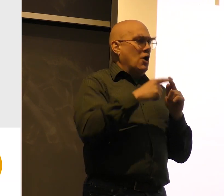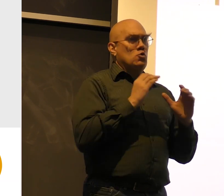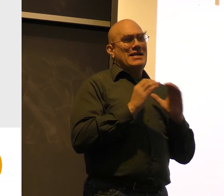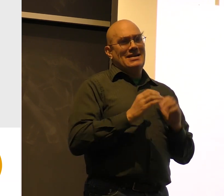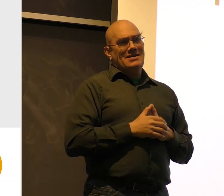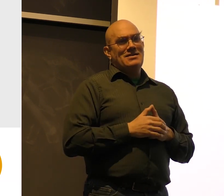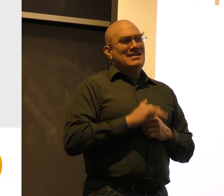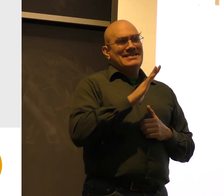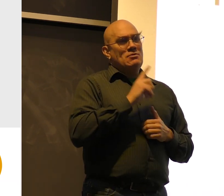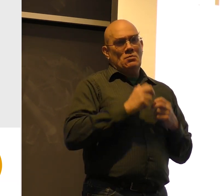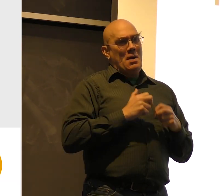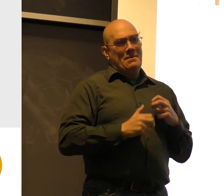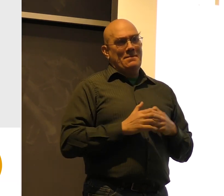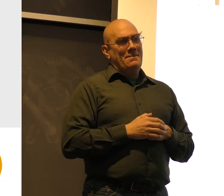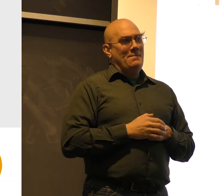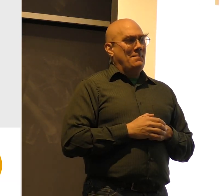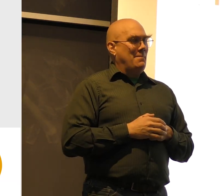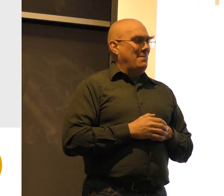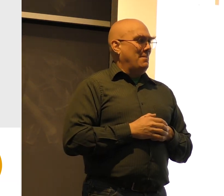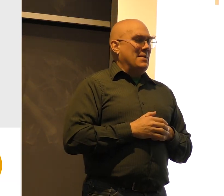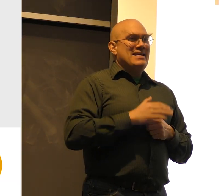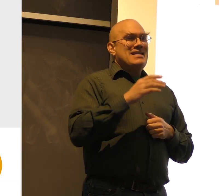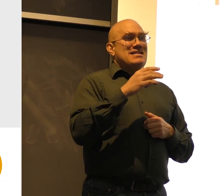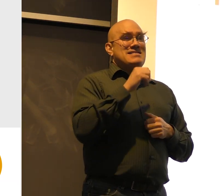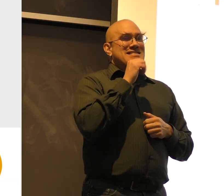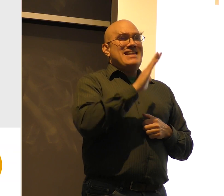experience in navigating communication in the world. It's never been a problem for us.